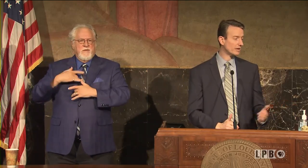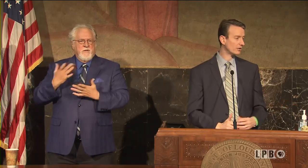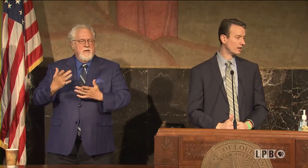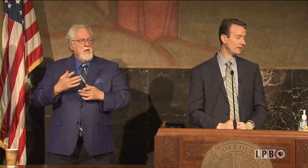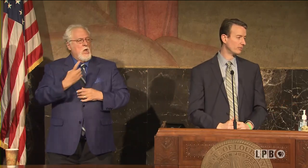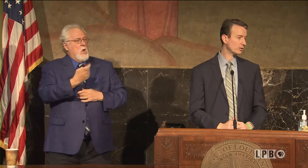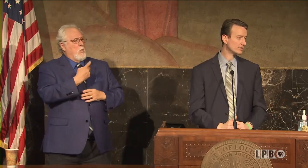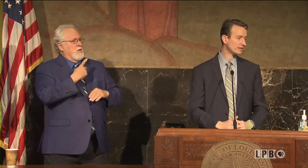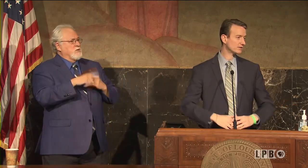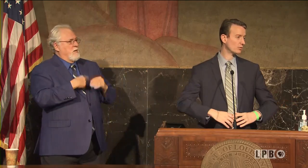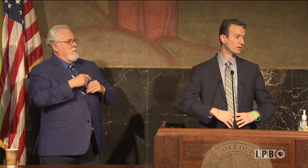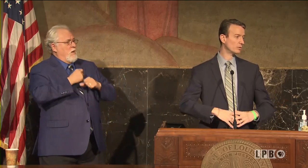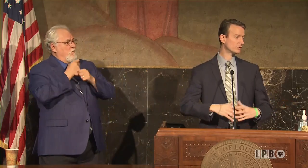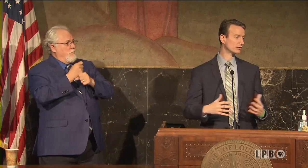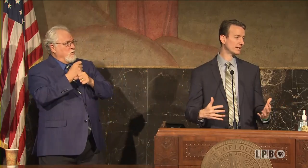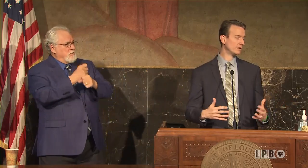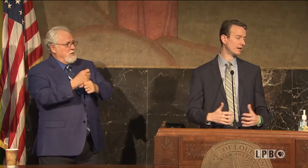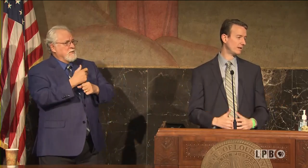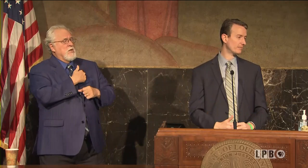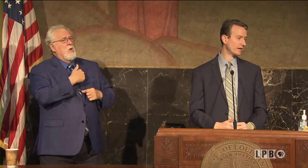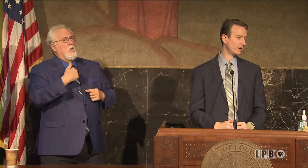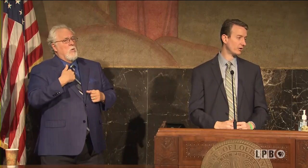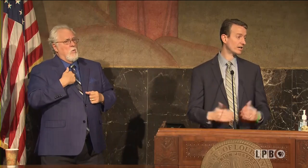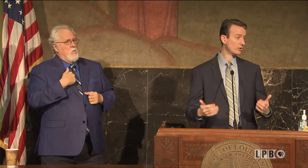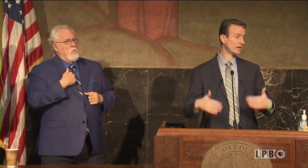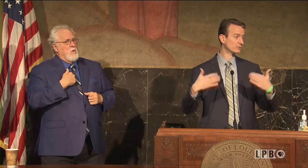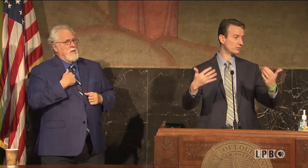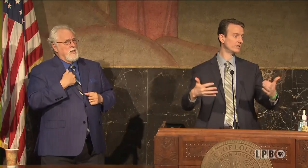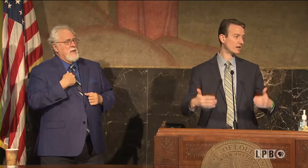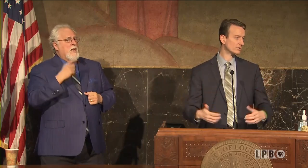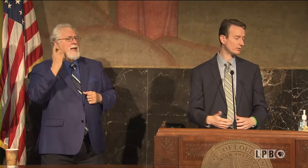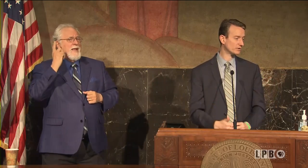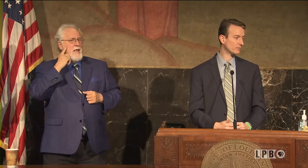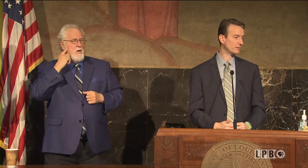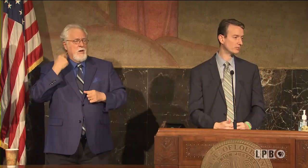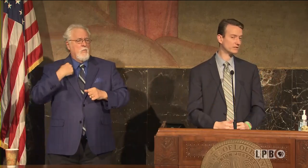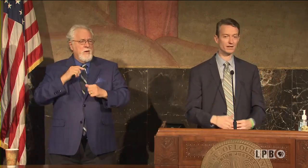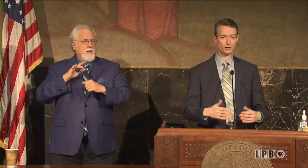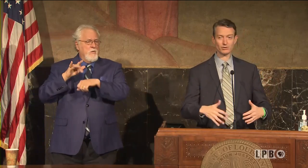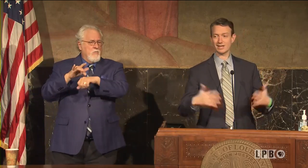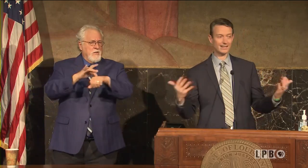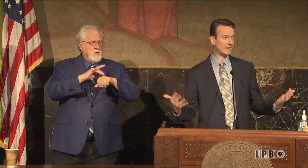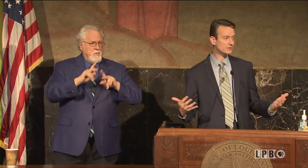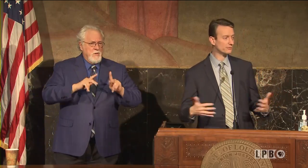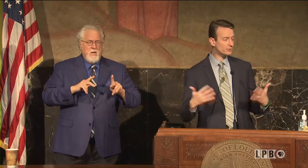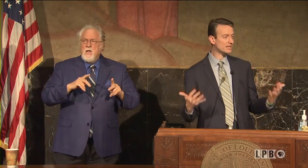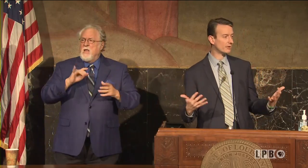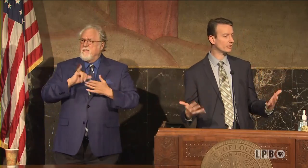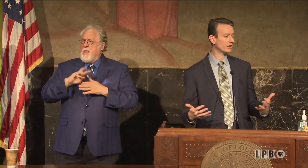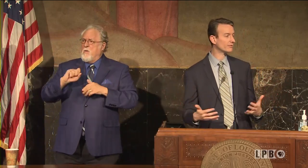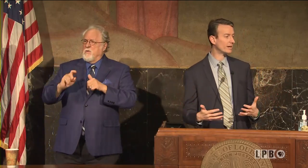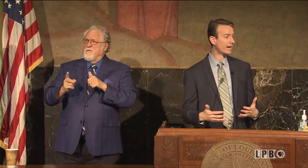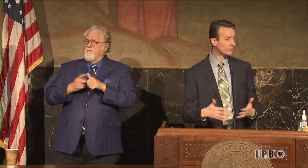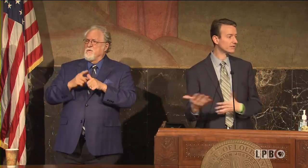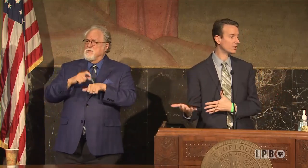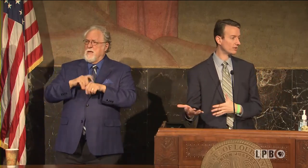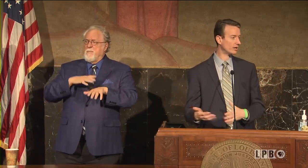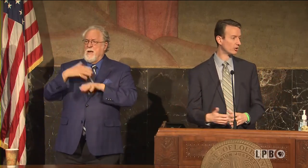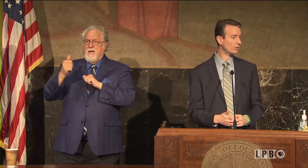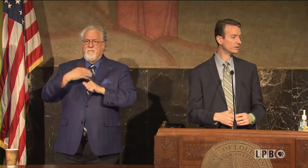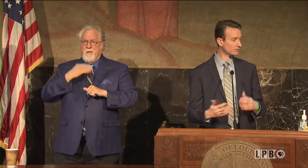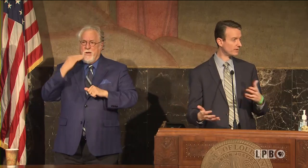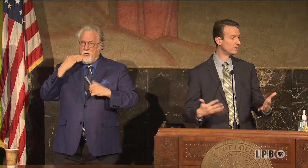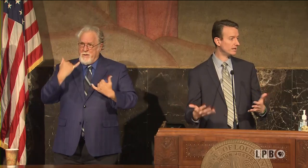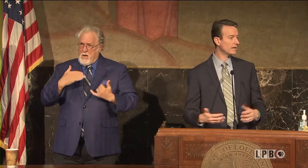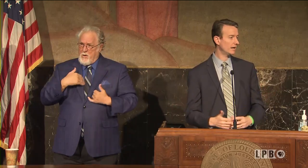question about protests, we certainly are hearing as we reach out to folks, some people who say, well, that was the first time I really left my house and now I've